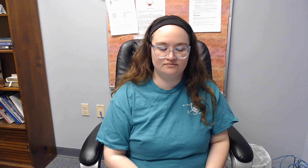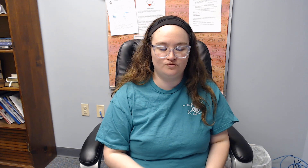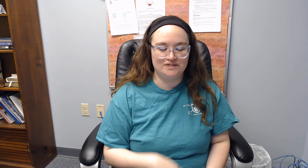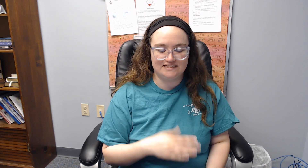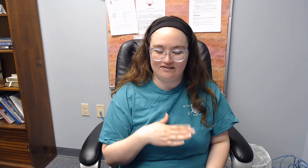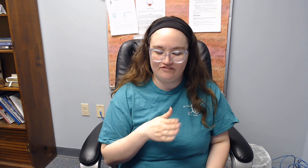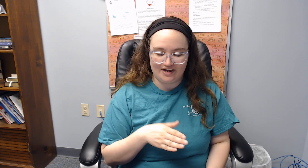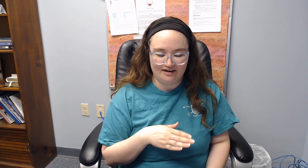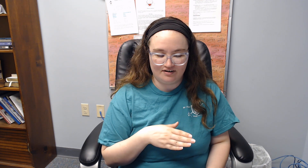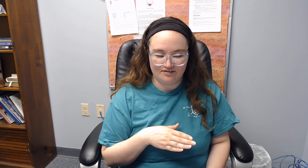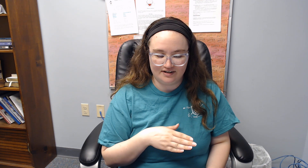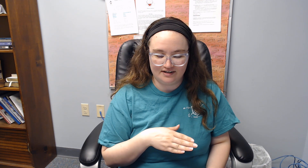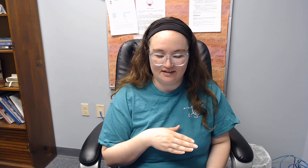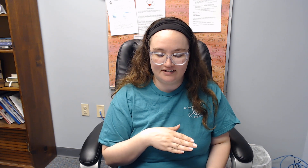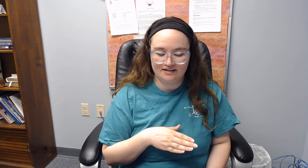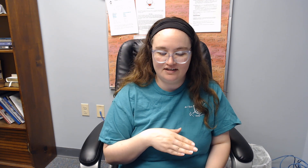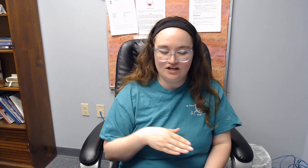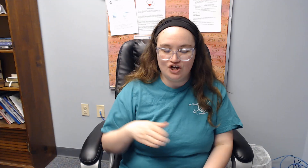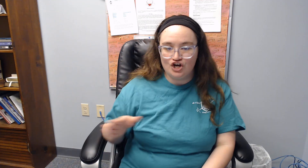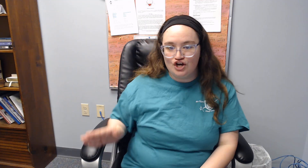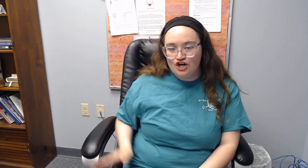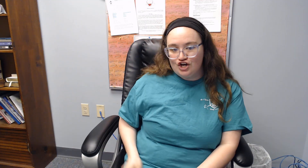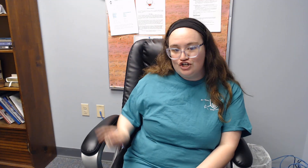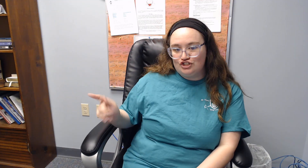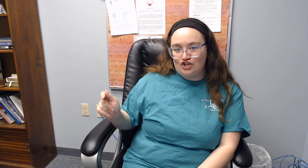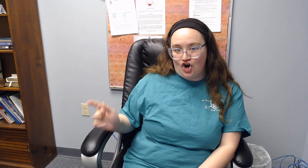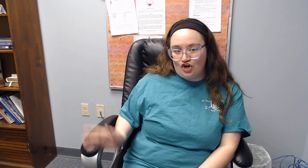We said fight already. Dog.